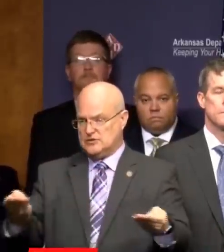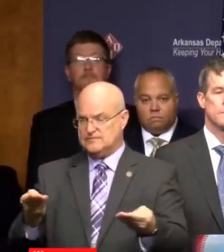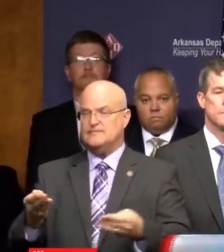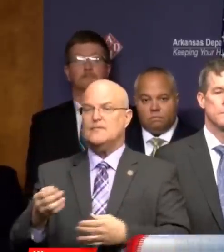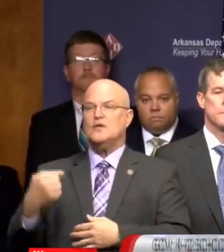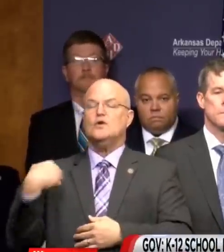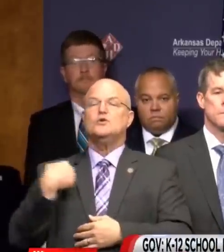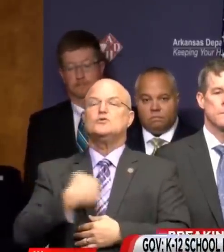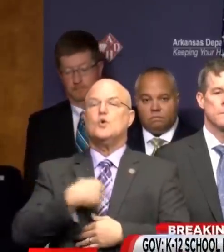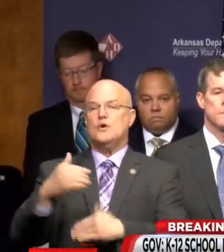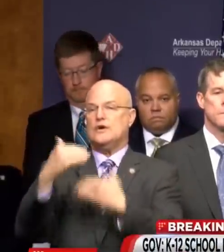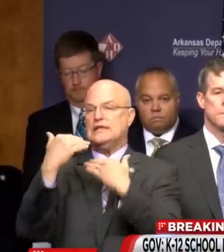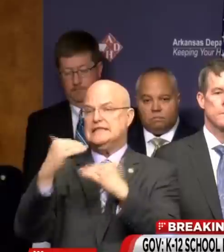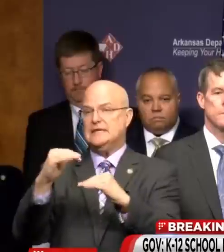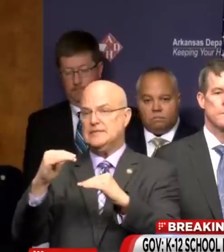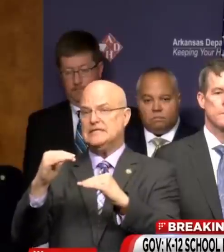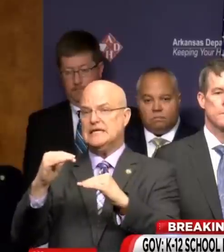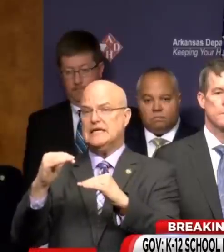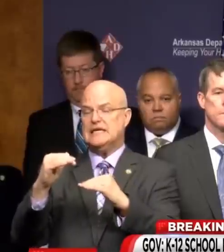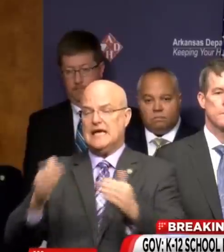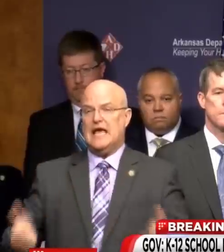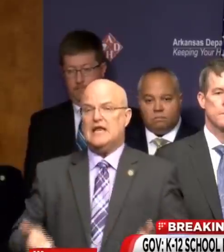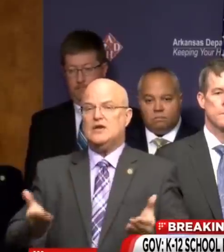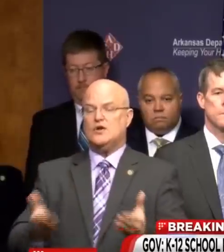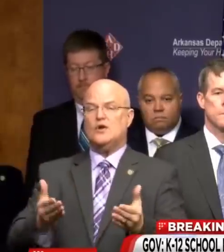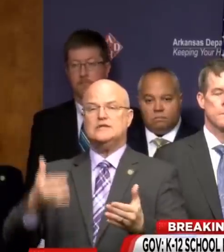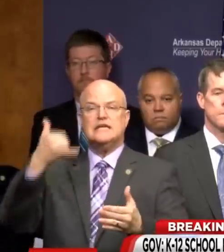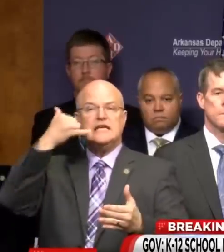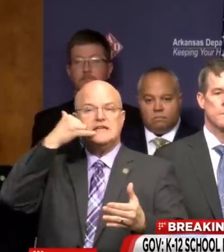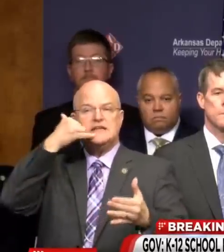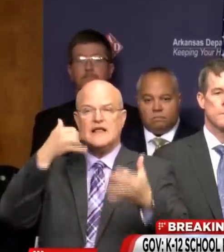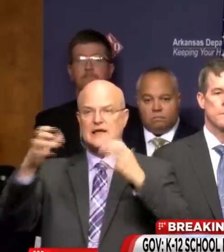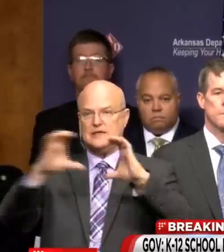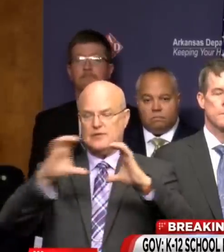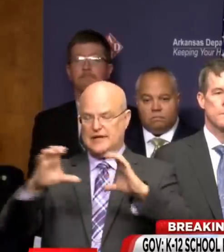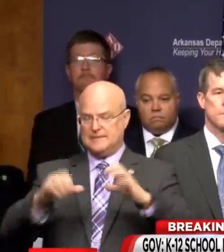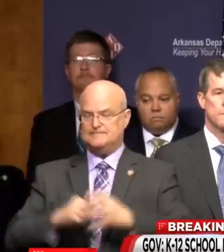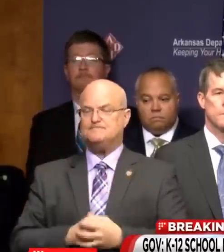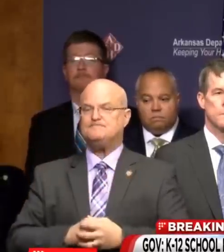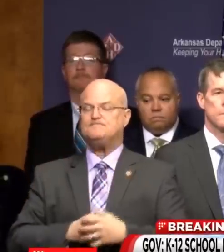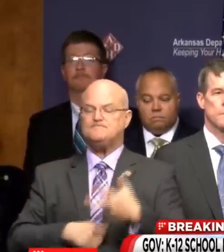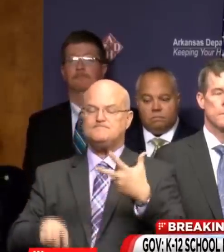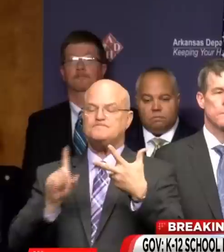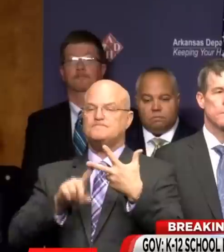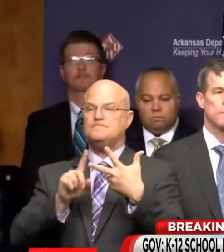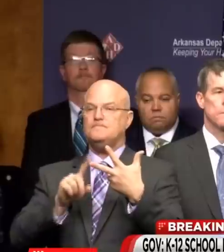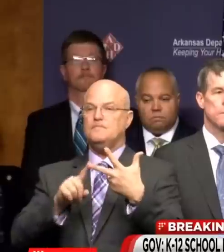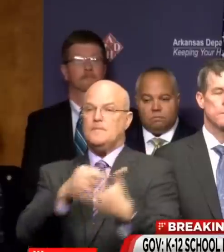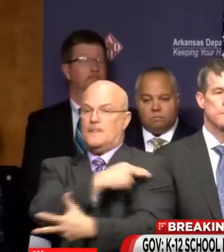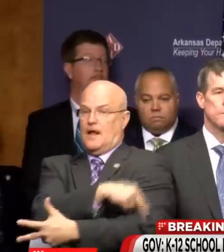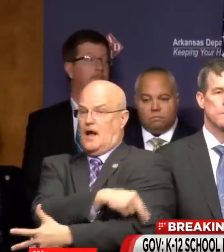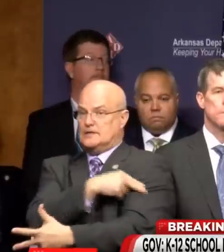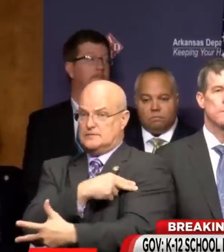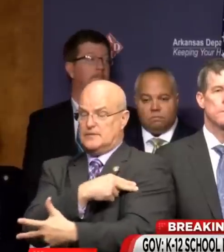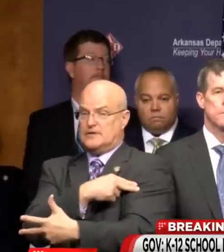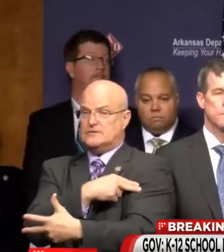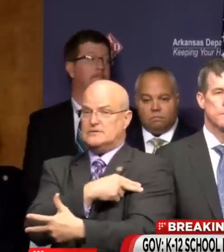are limiting and encouraging telecommuting. Third, hospitals,